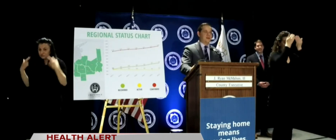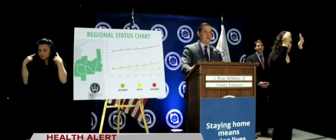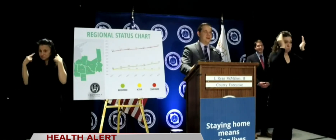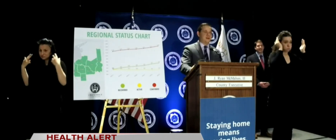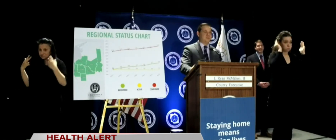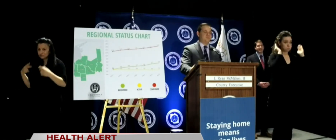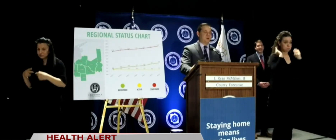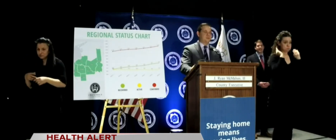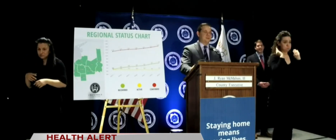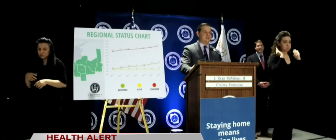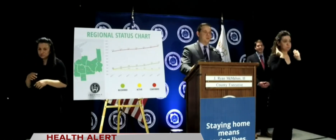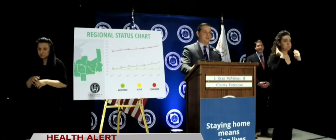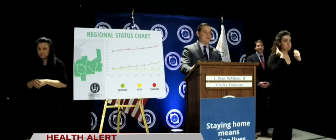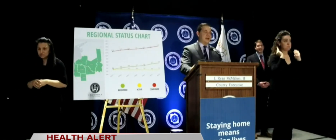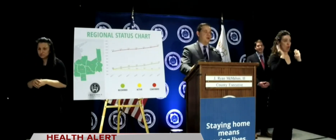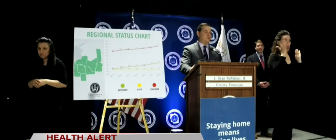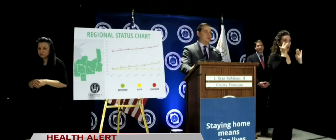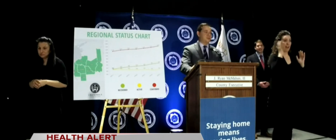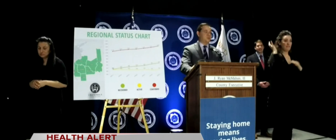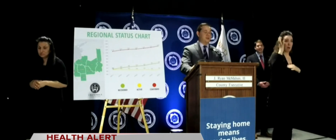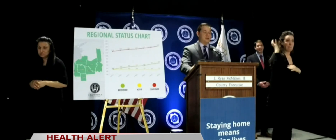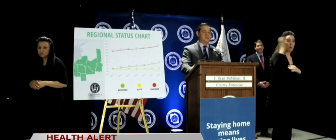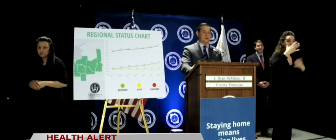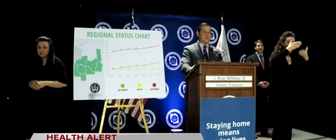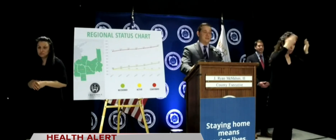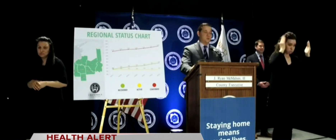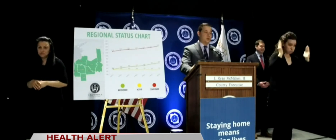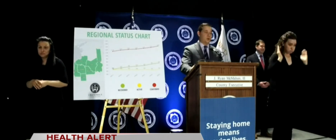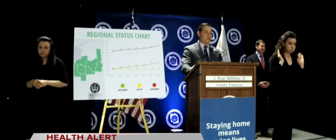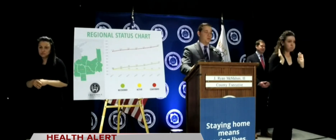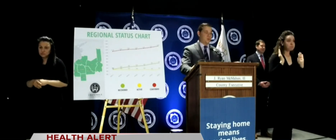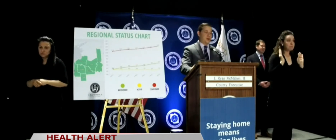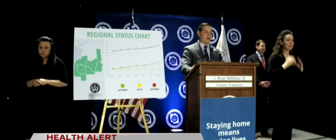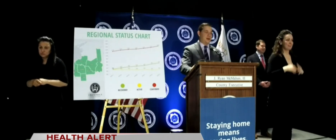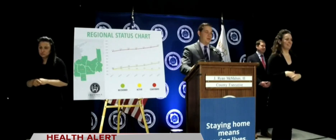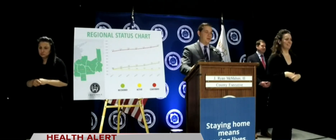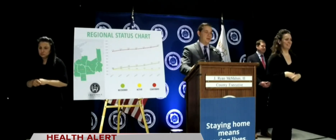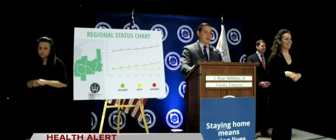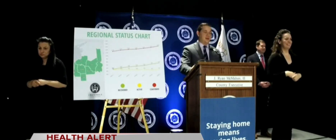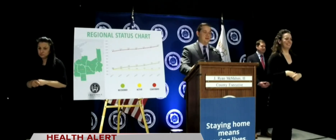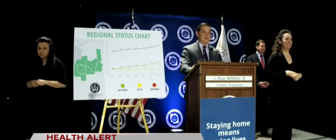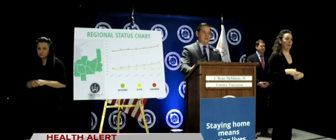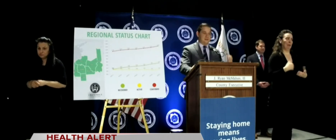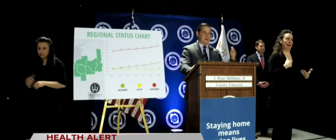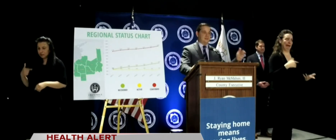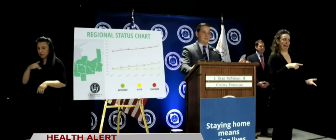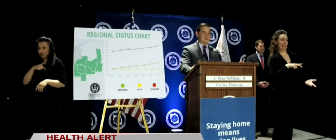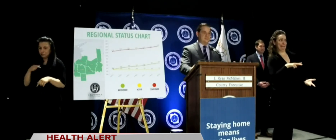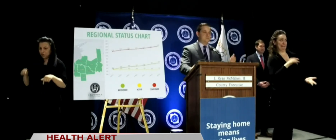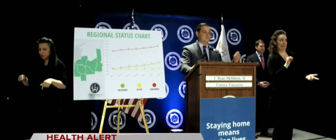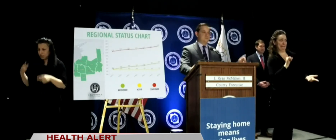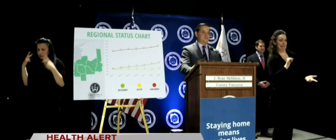hair. But that's one of the sacrifices, in all seriousness, we're going through right now. And